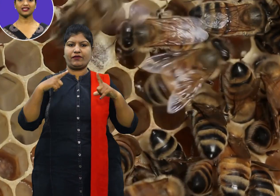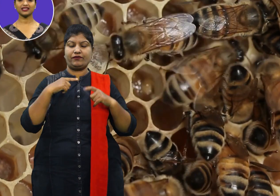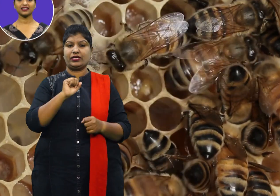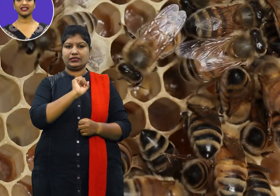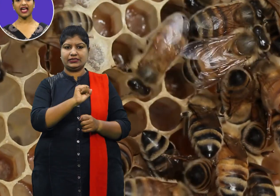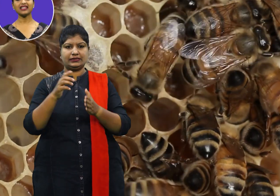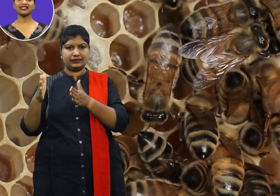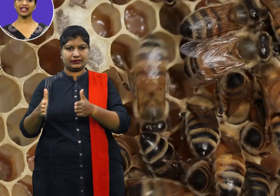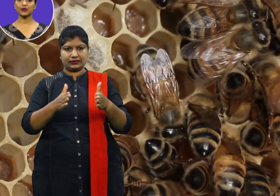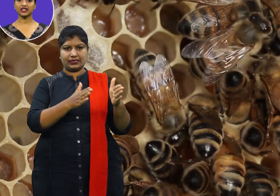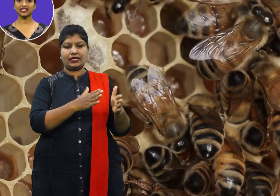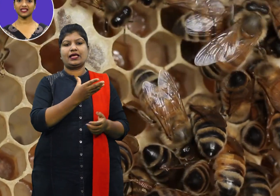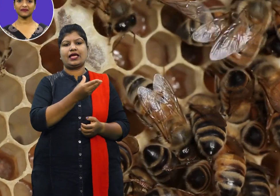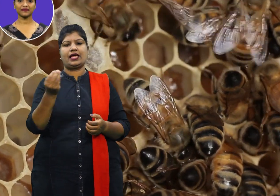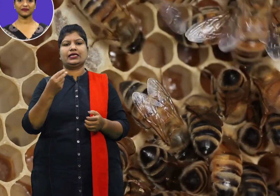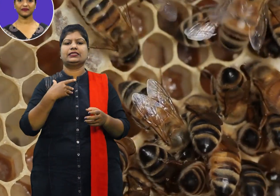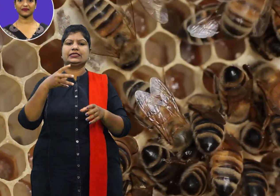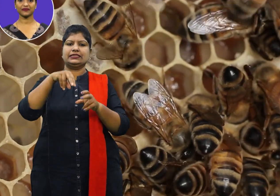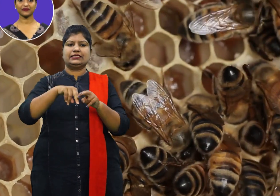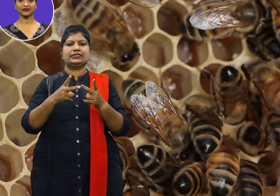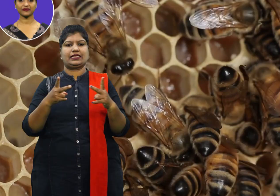structure and diversity.